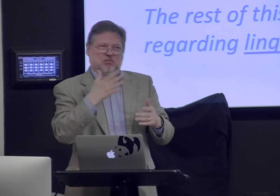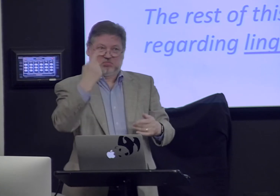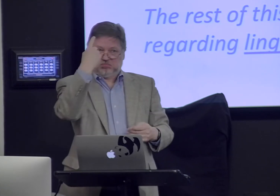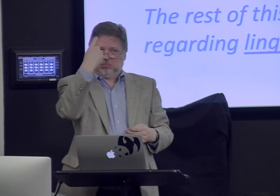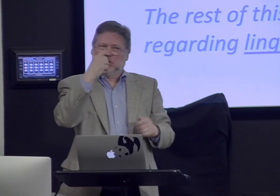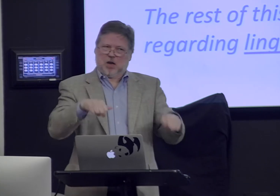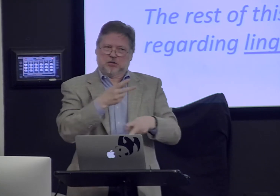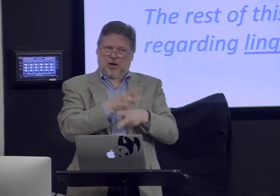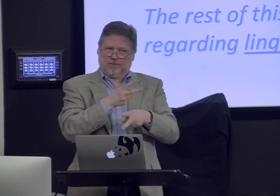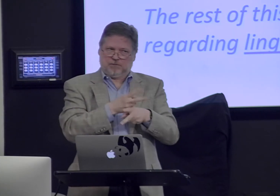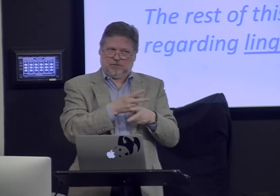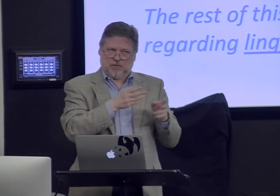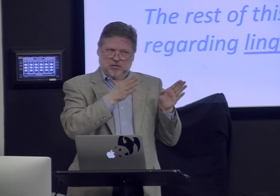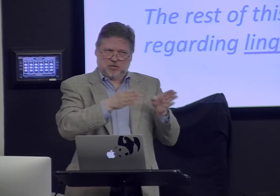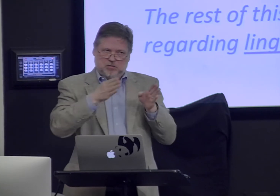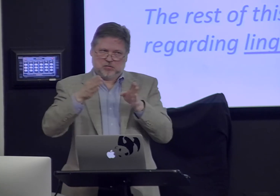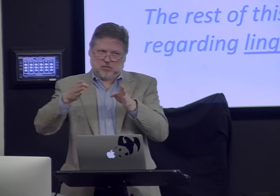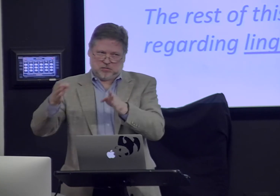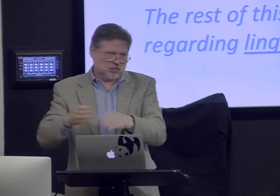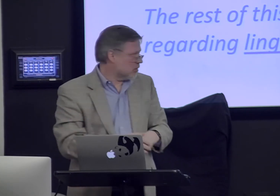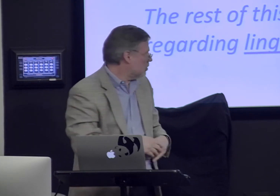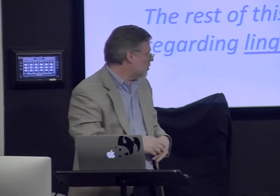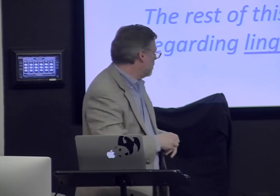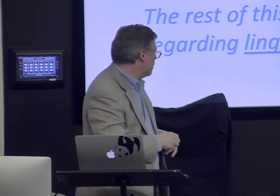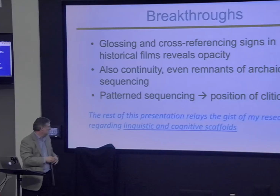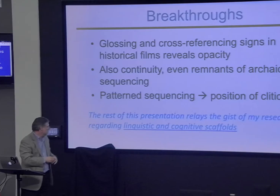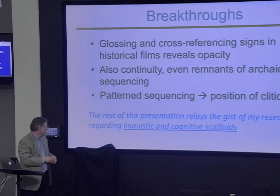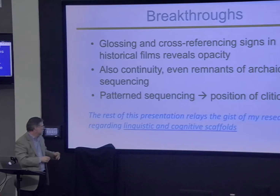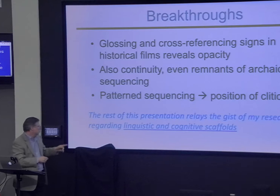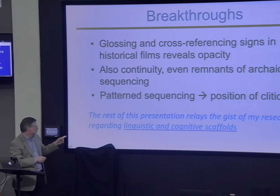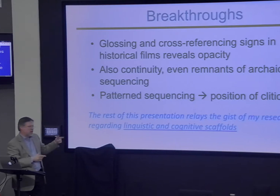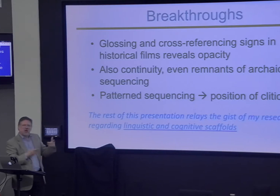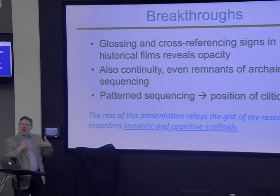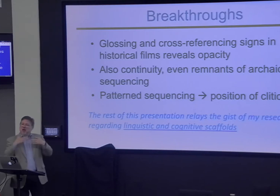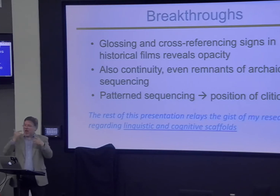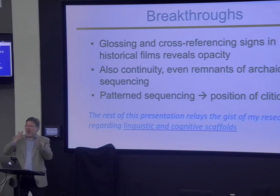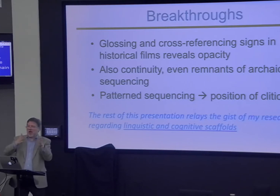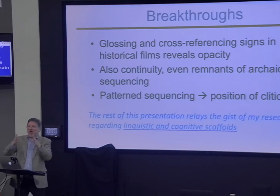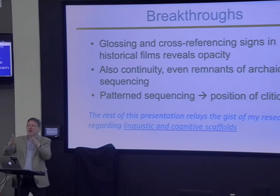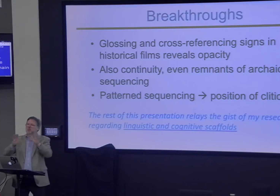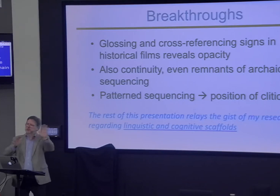sign languages remain iconic and are